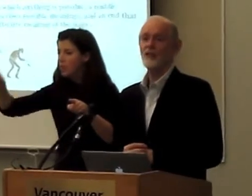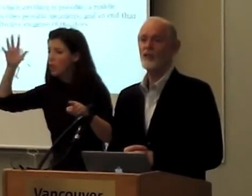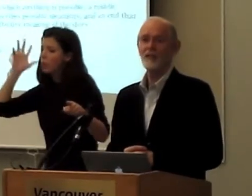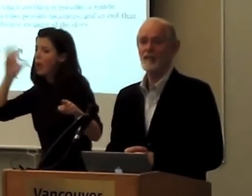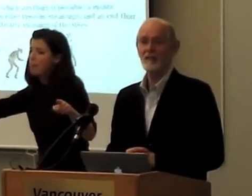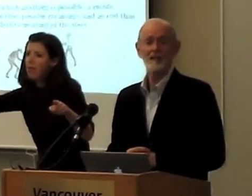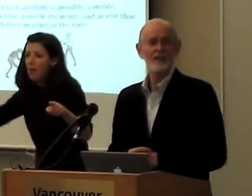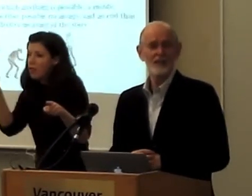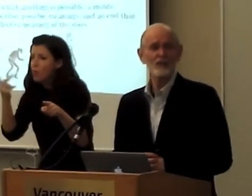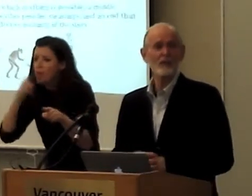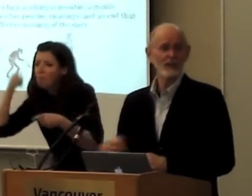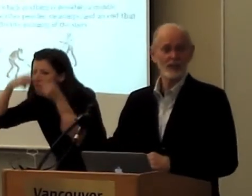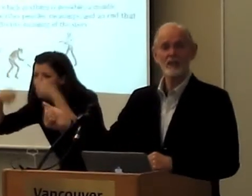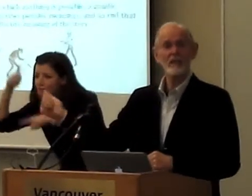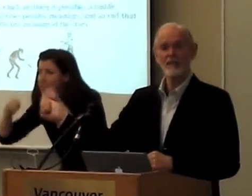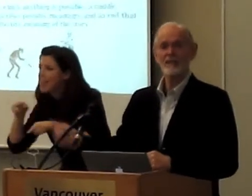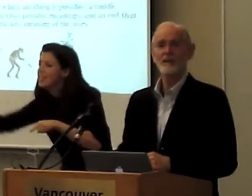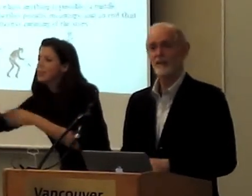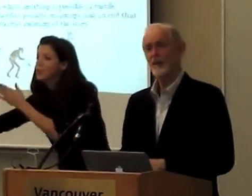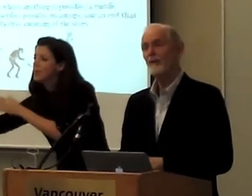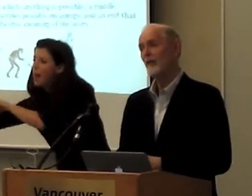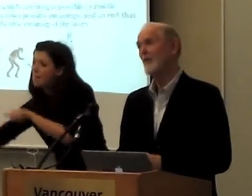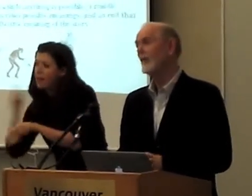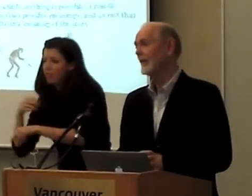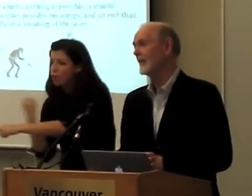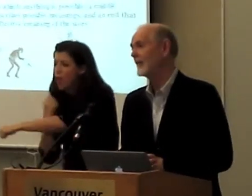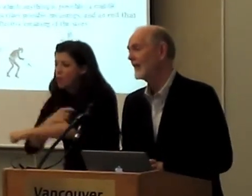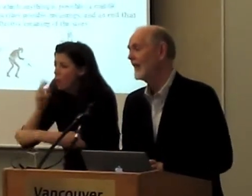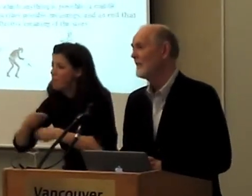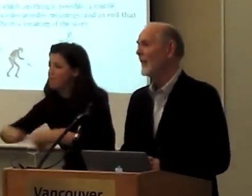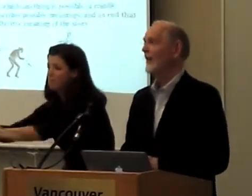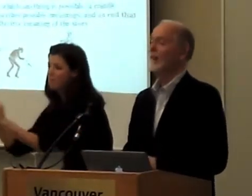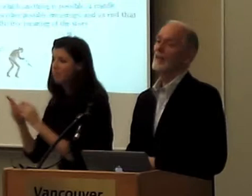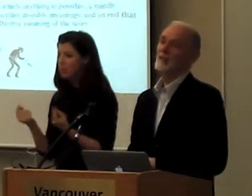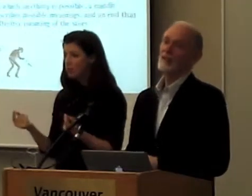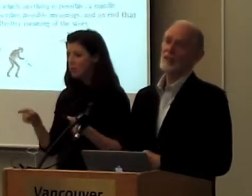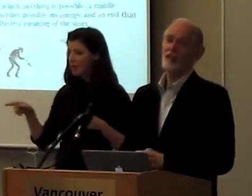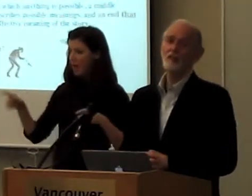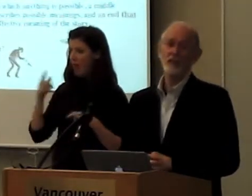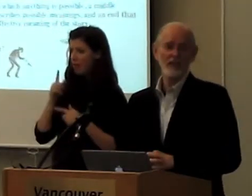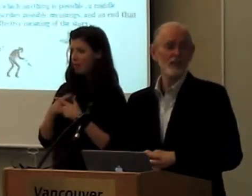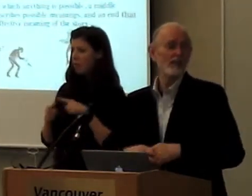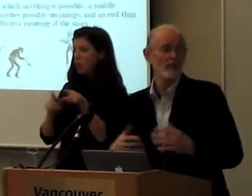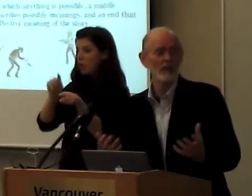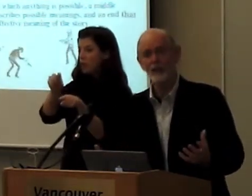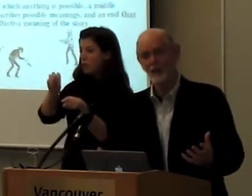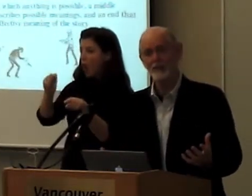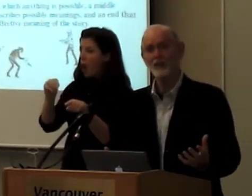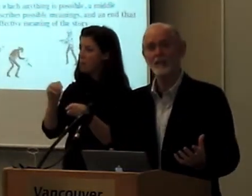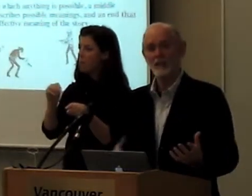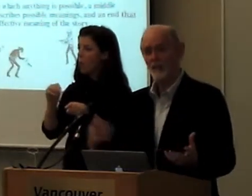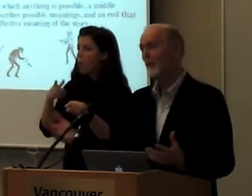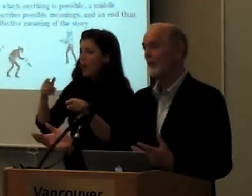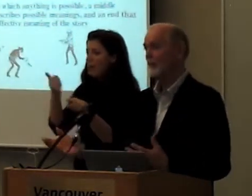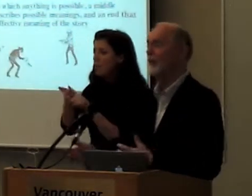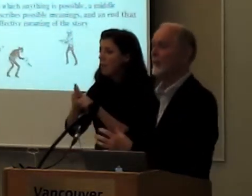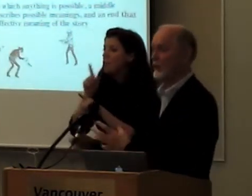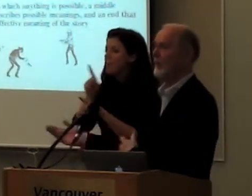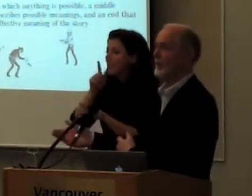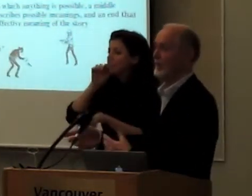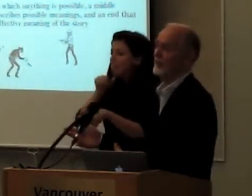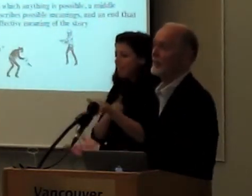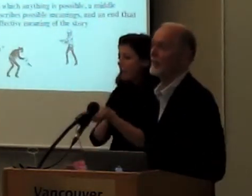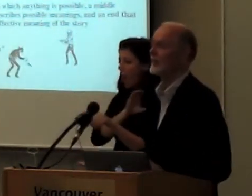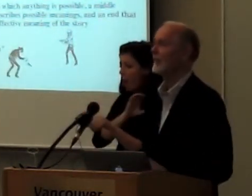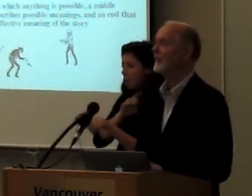were selling drugs to students outside Vancouver Community College. And Tom was actually an undercover cop trying to stop them from selling